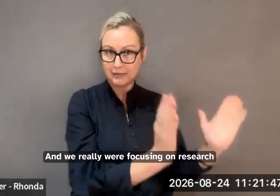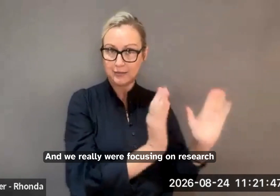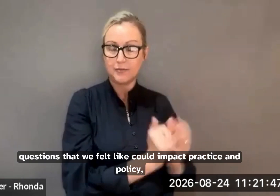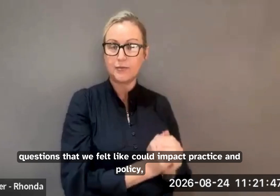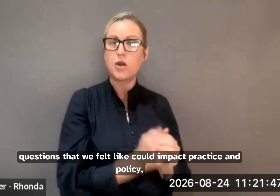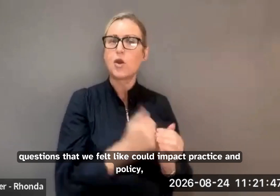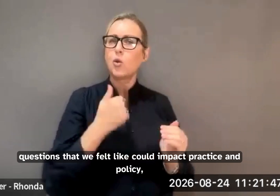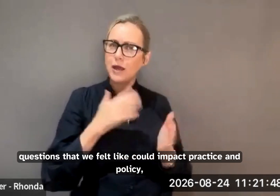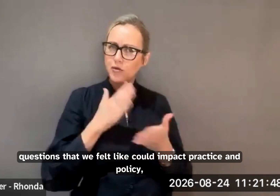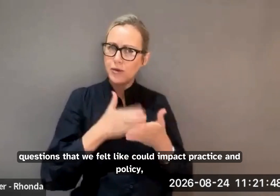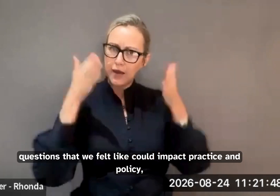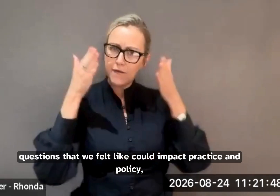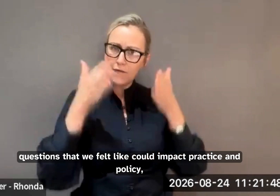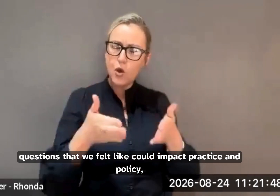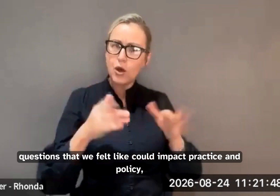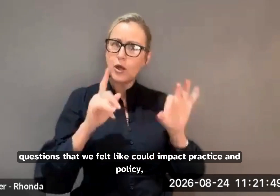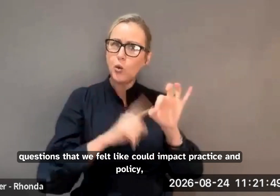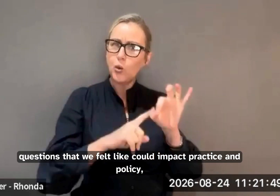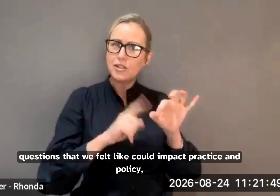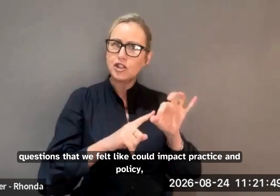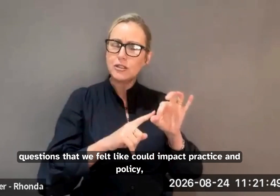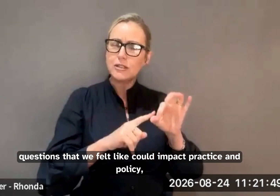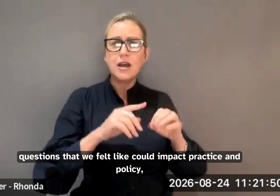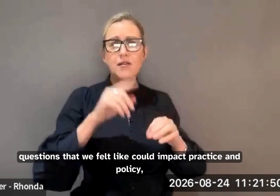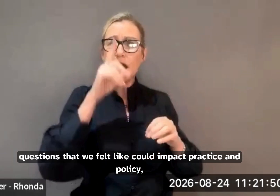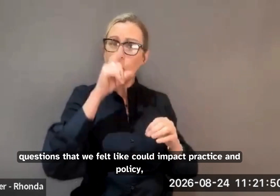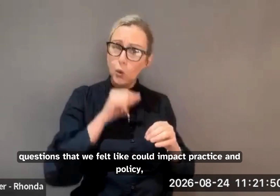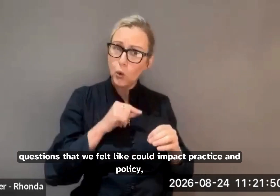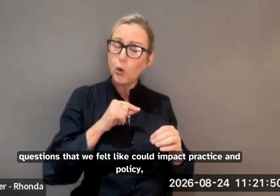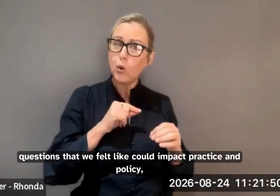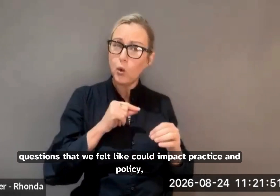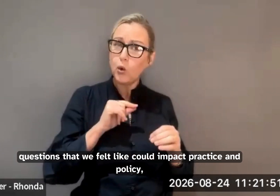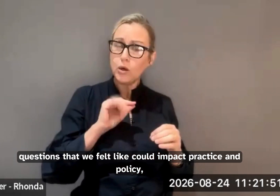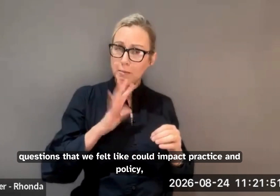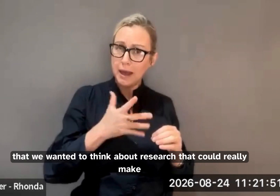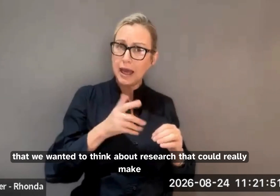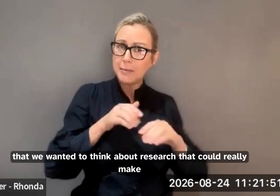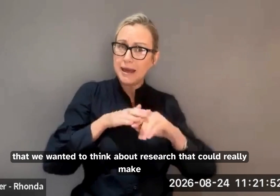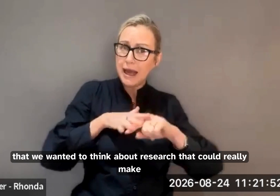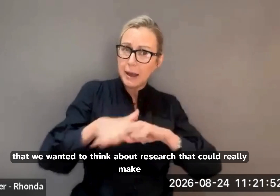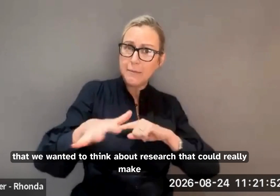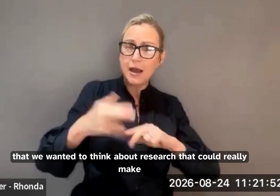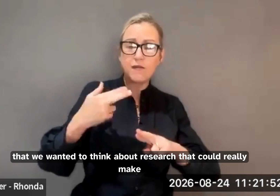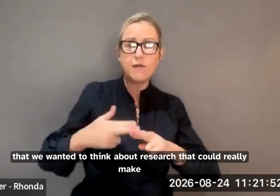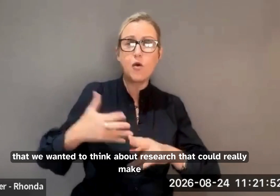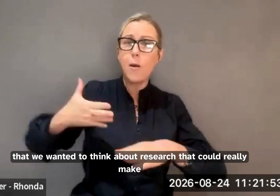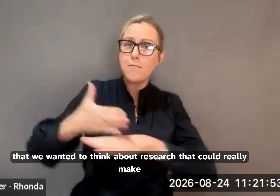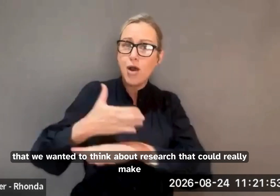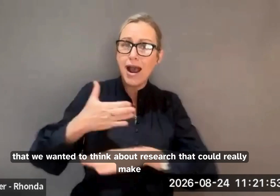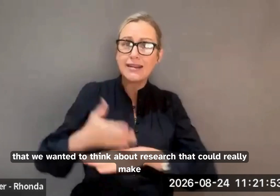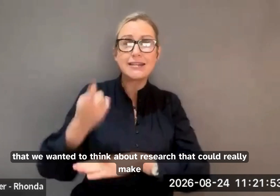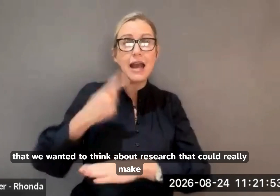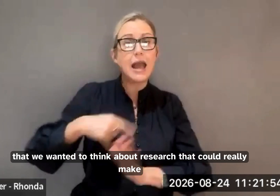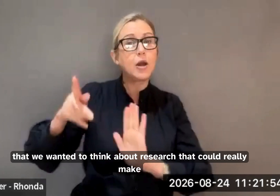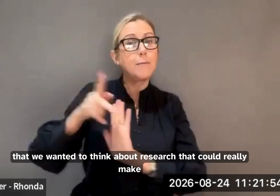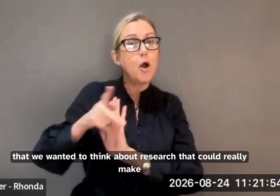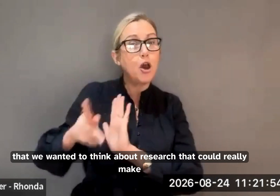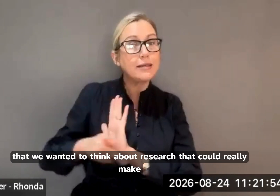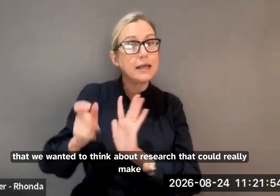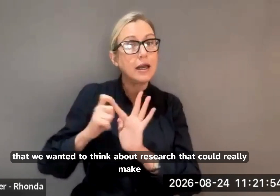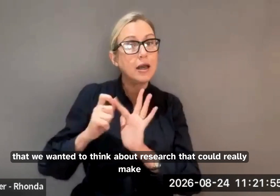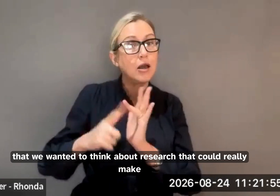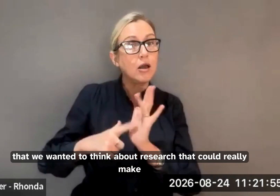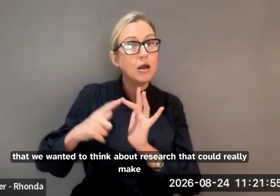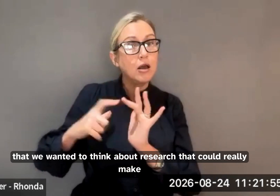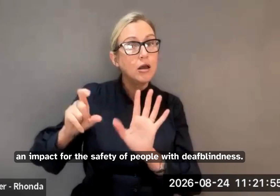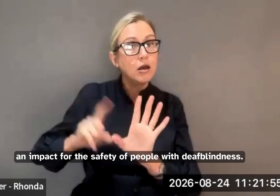on research questions that we felt like could impact practice and policy, that we wanted to think about